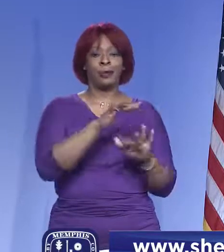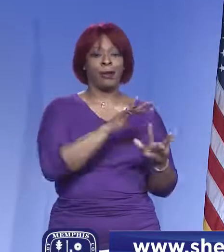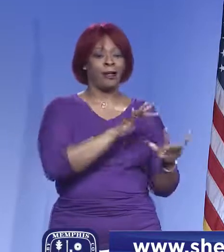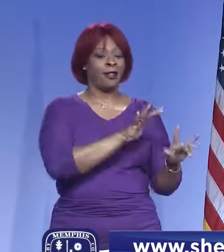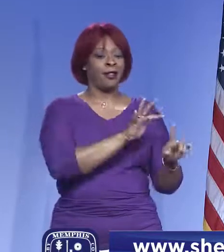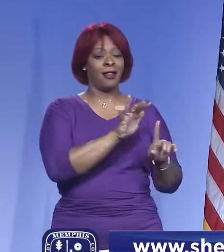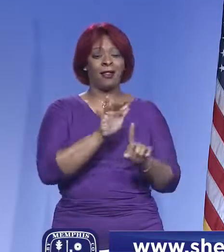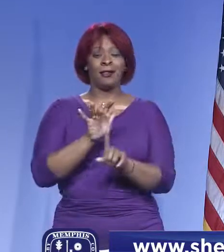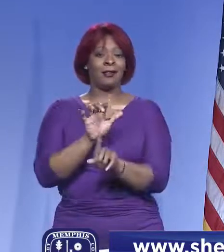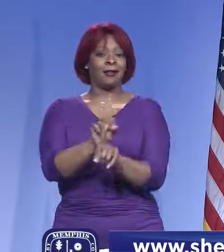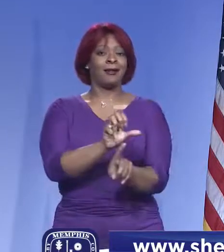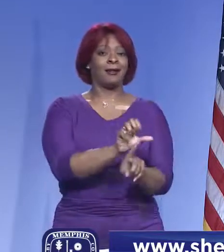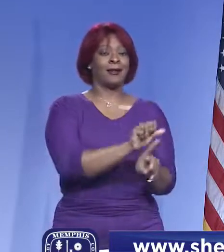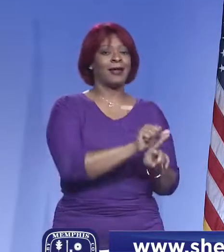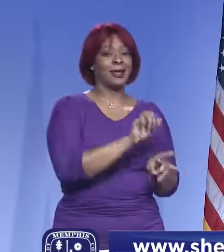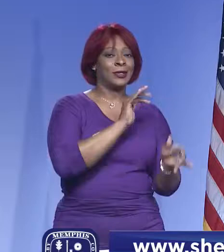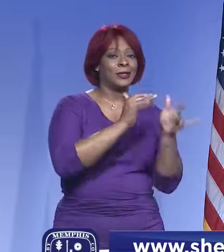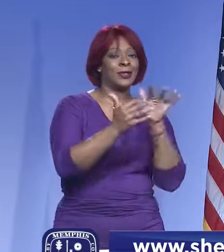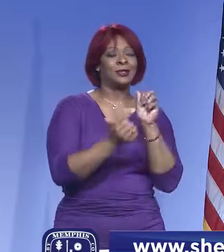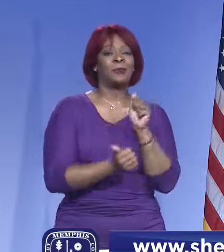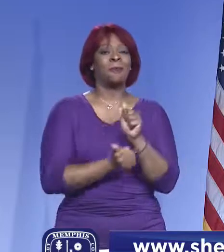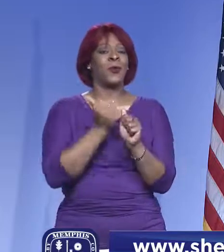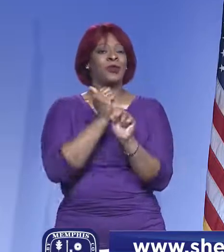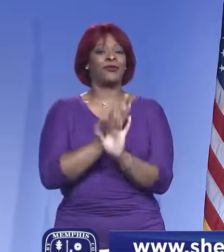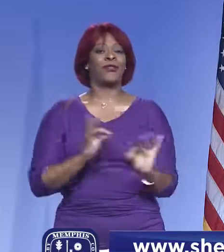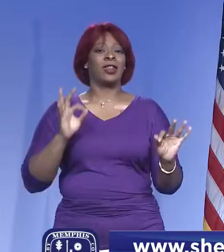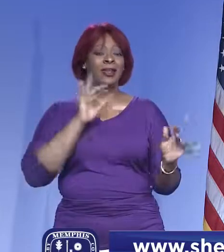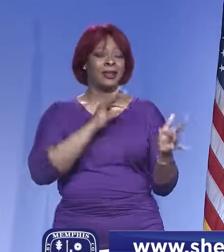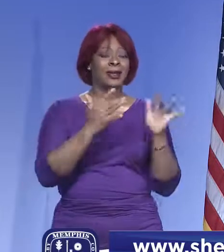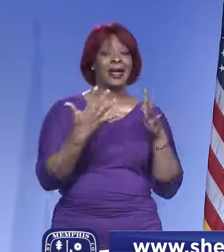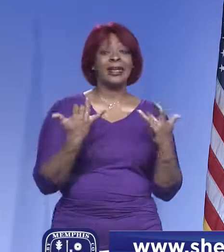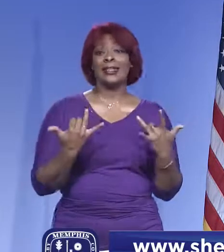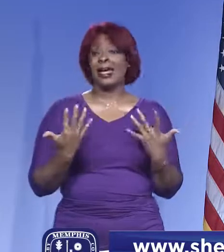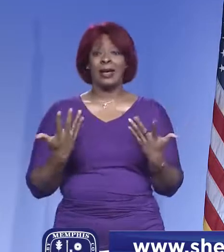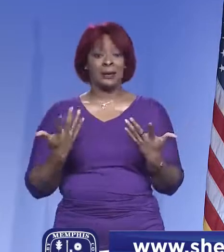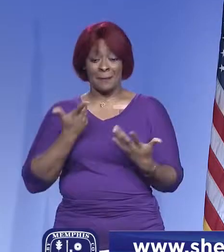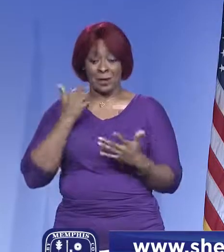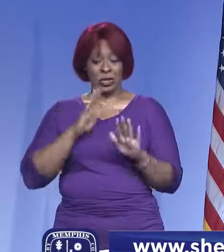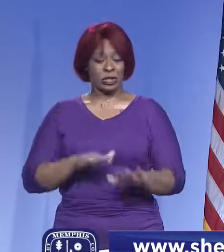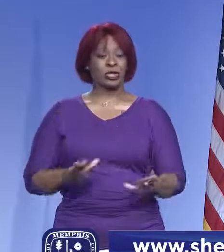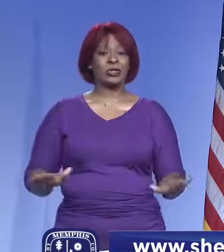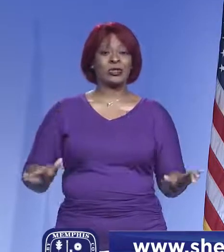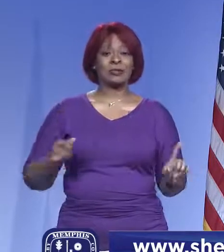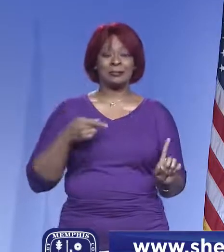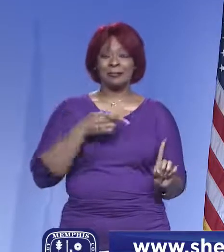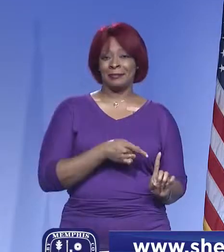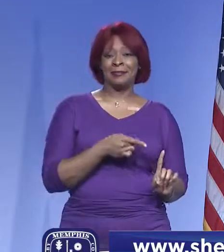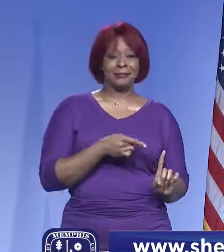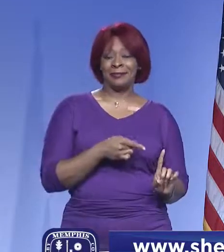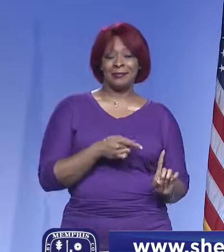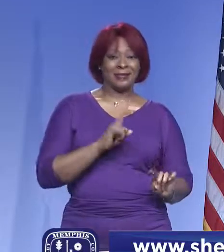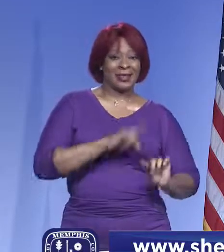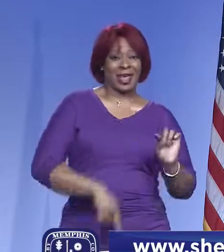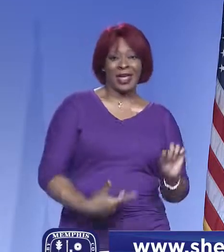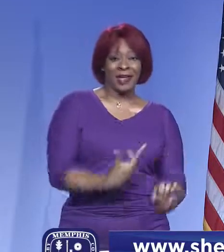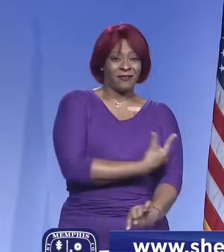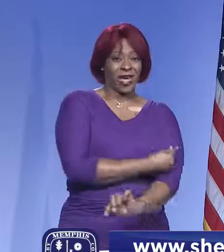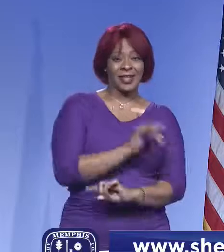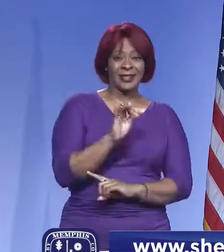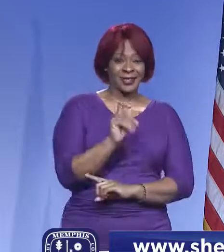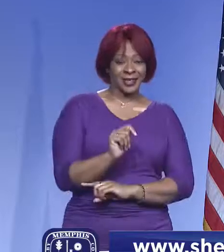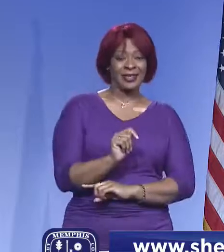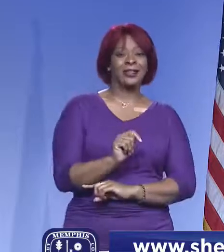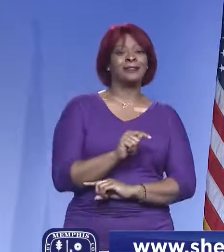it's able to transmit most freely. And right now, because children cannot be vaccinated,